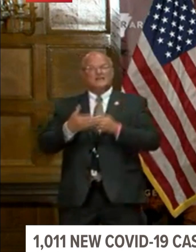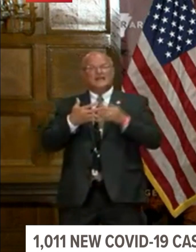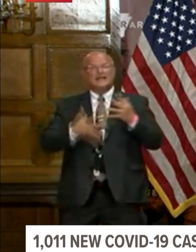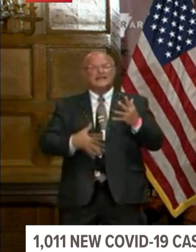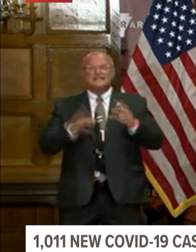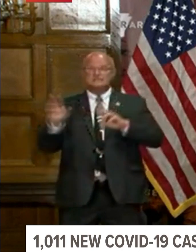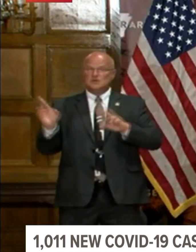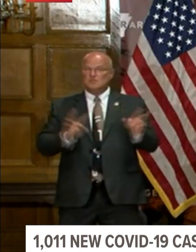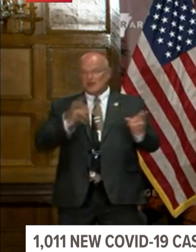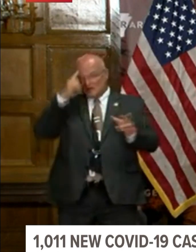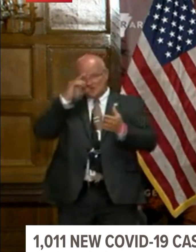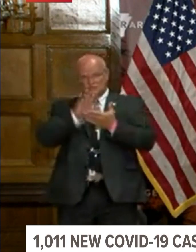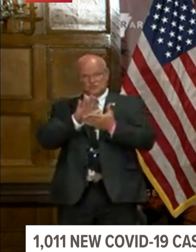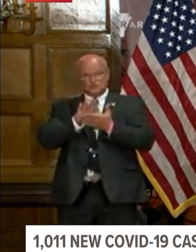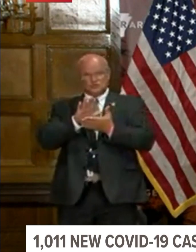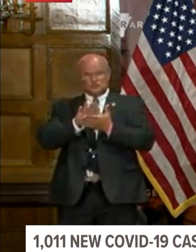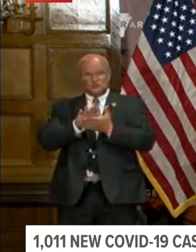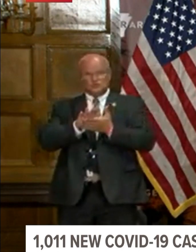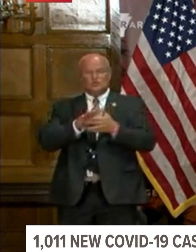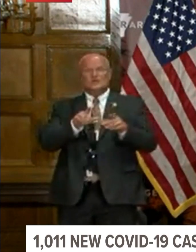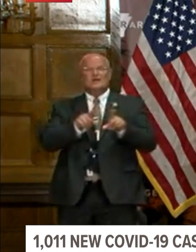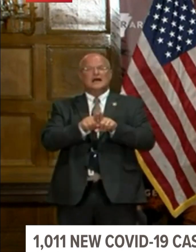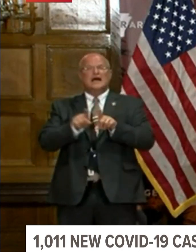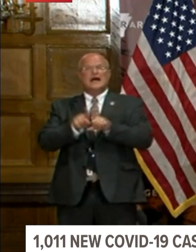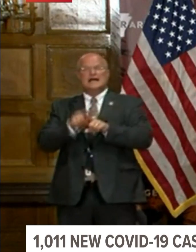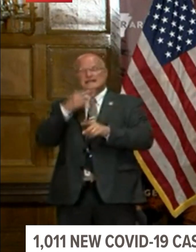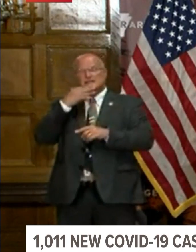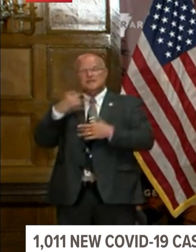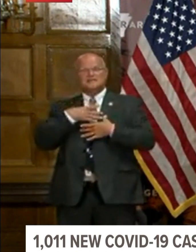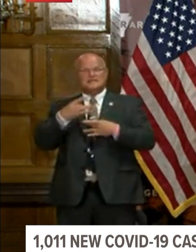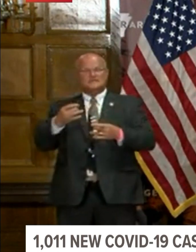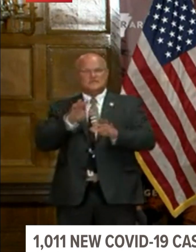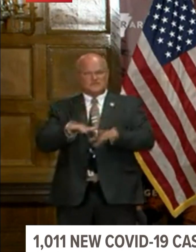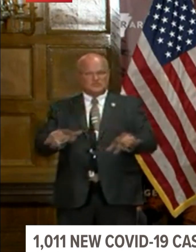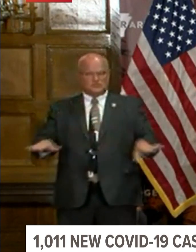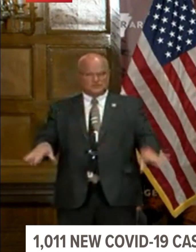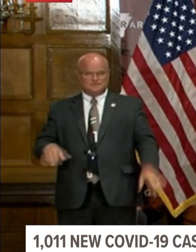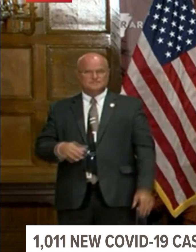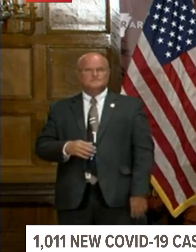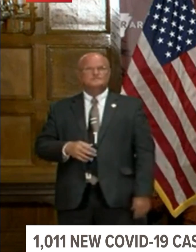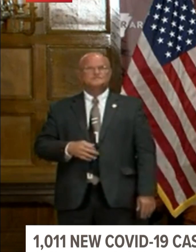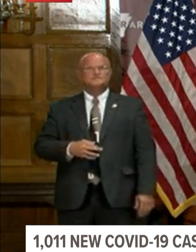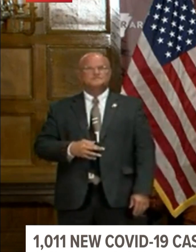guidelines, to be prepared for school as it is in the best interest of the children.